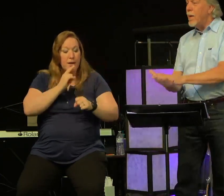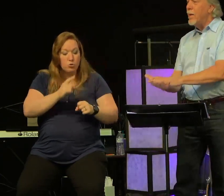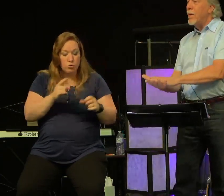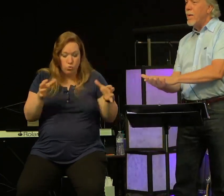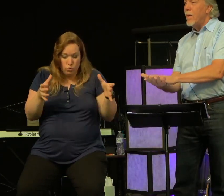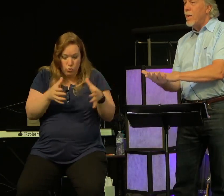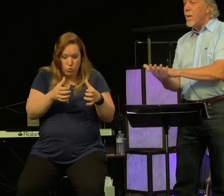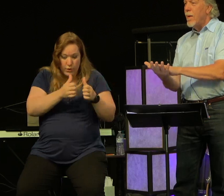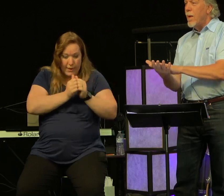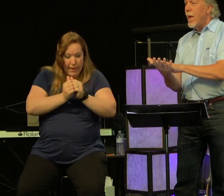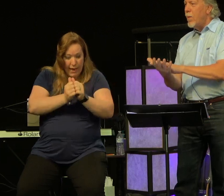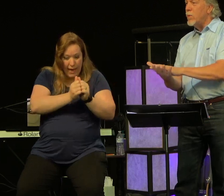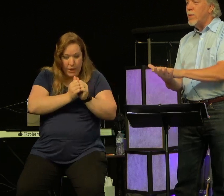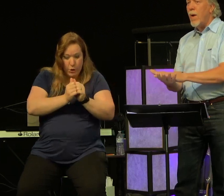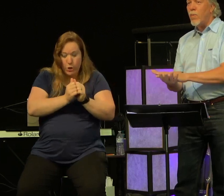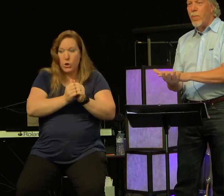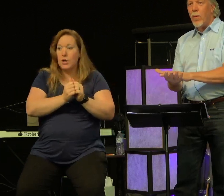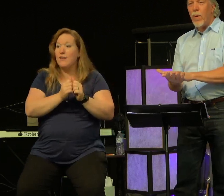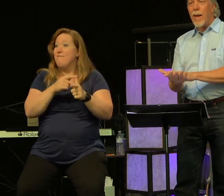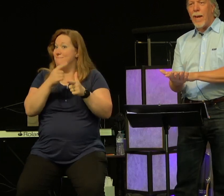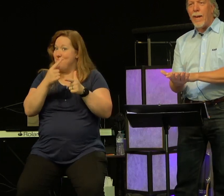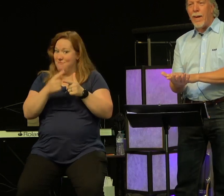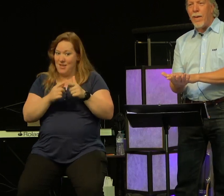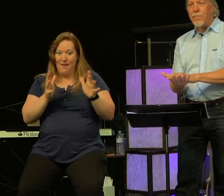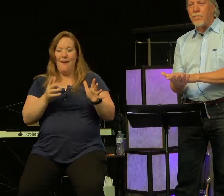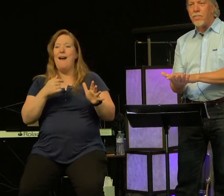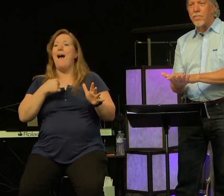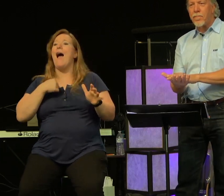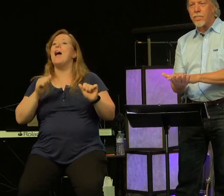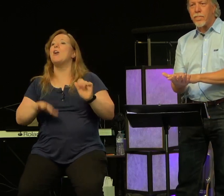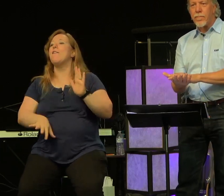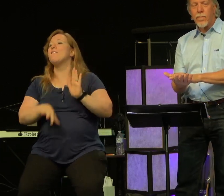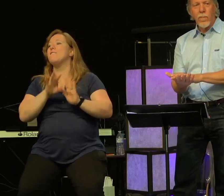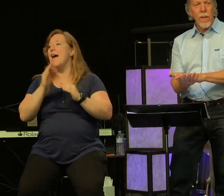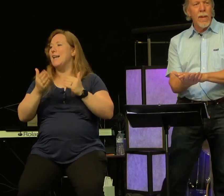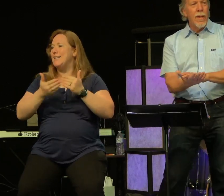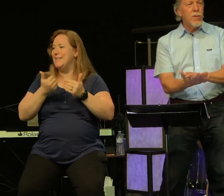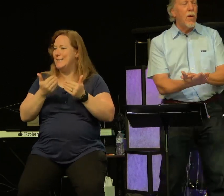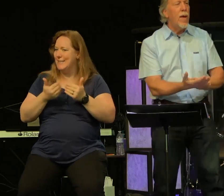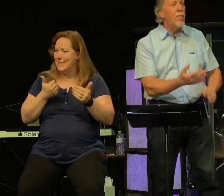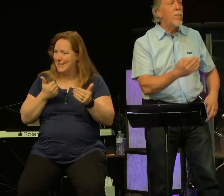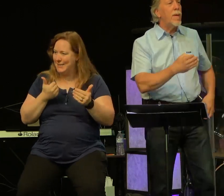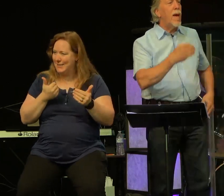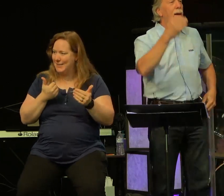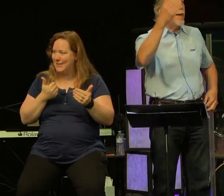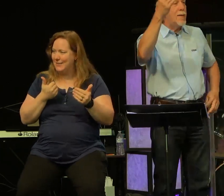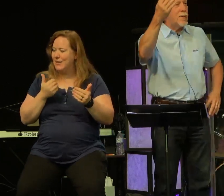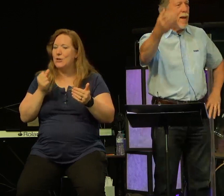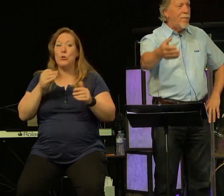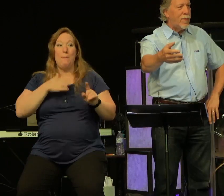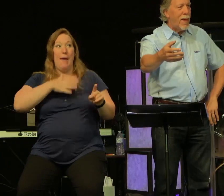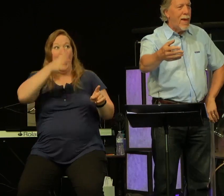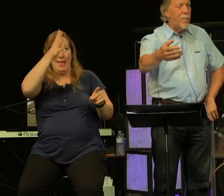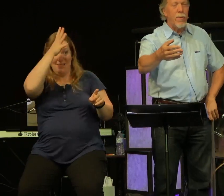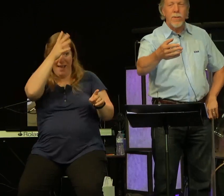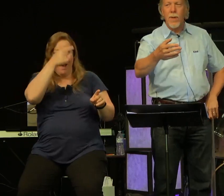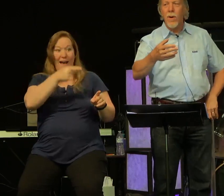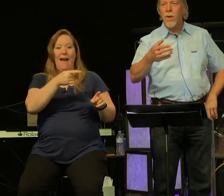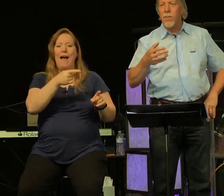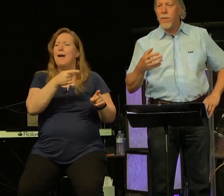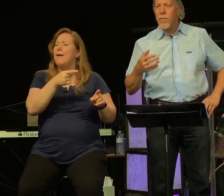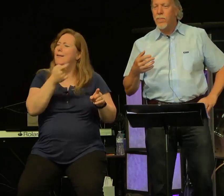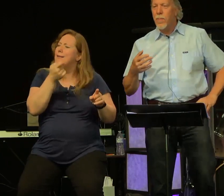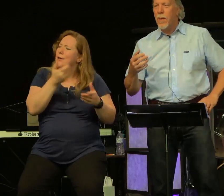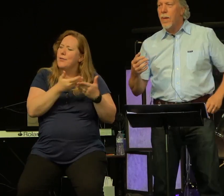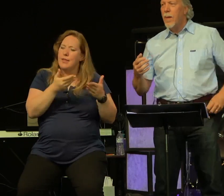and it was there for me when I needed it. So even beyond his lifetime on this